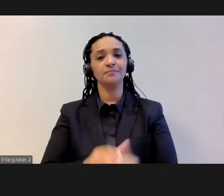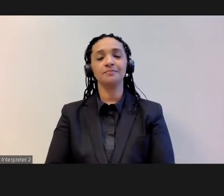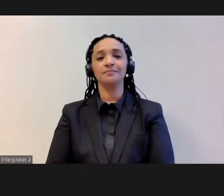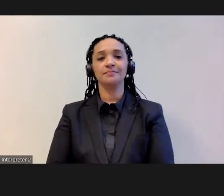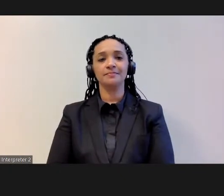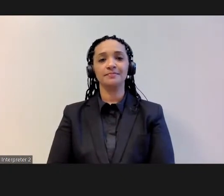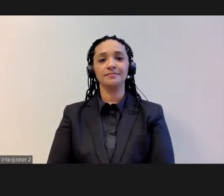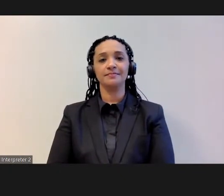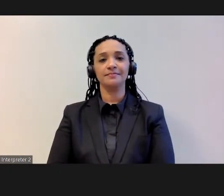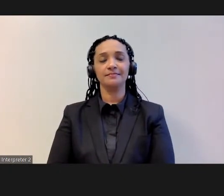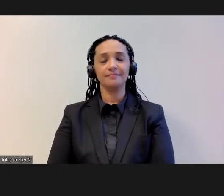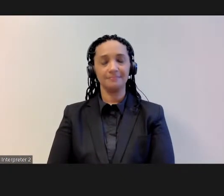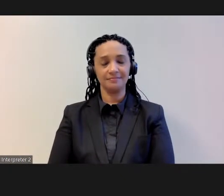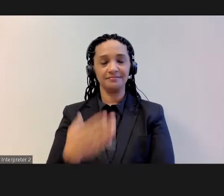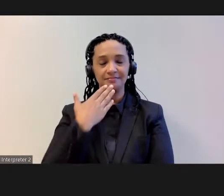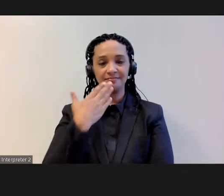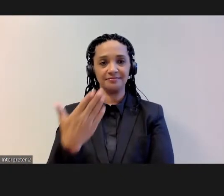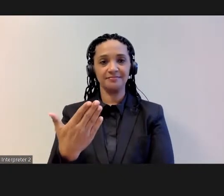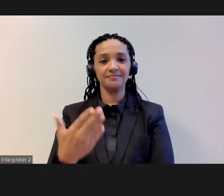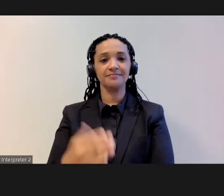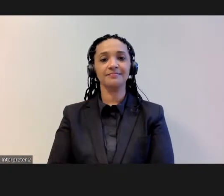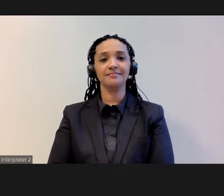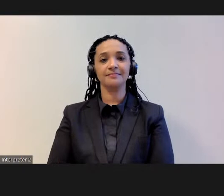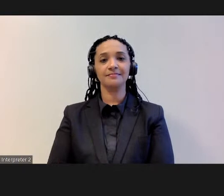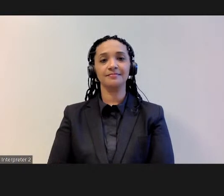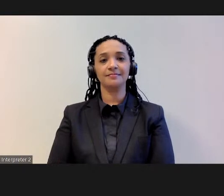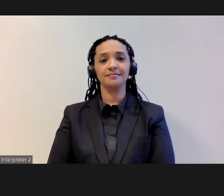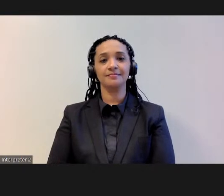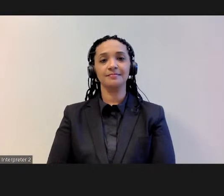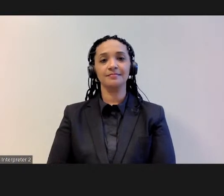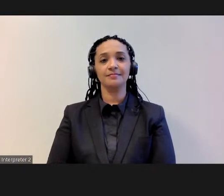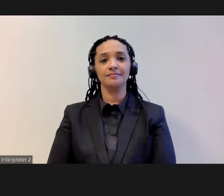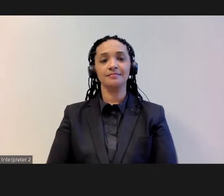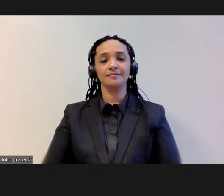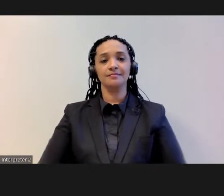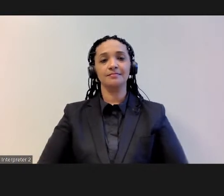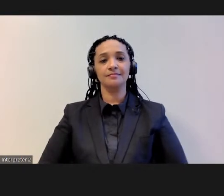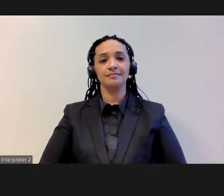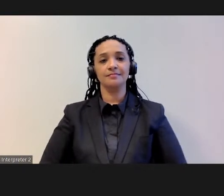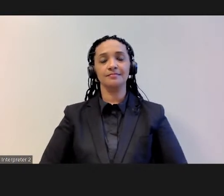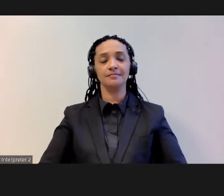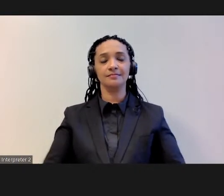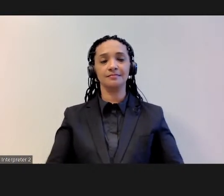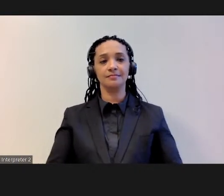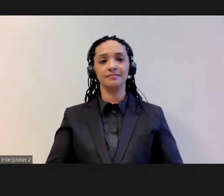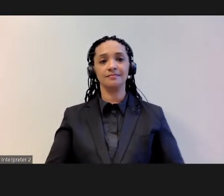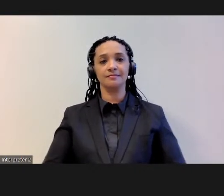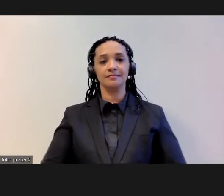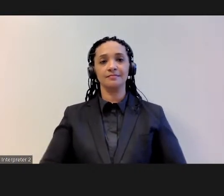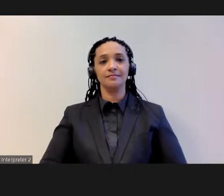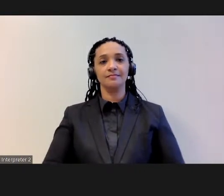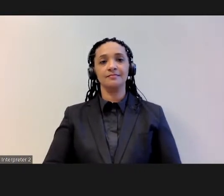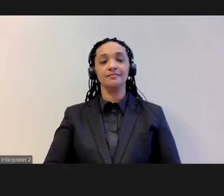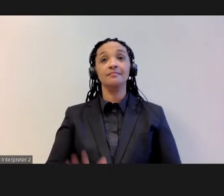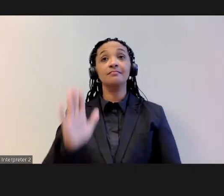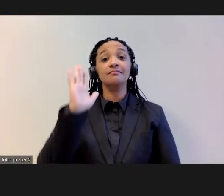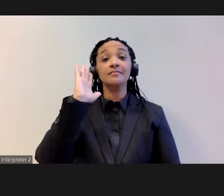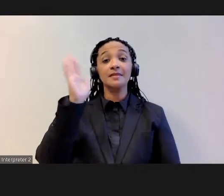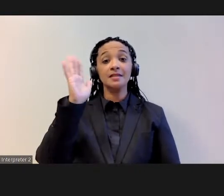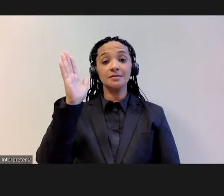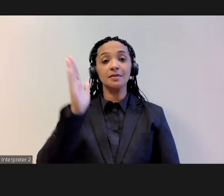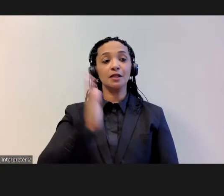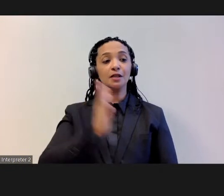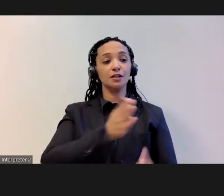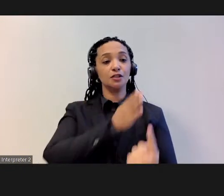Thanks very much. I think the speakers before me have given quite a lot of